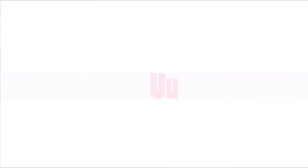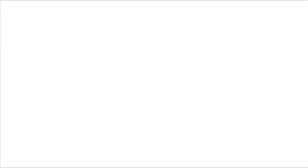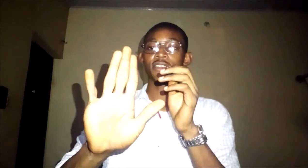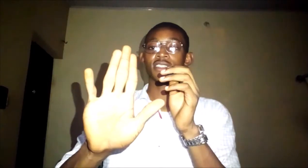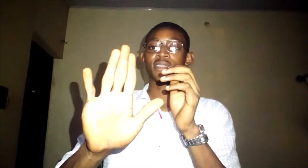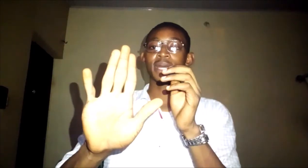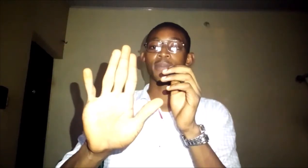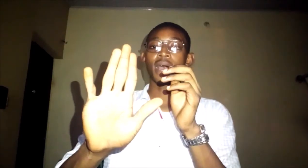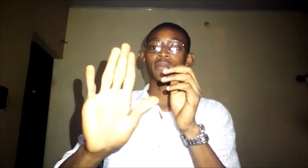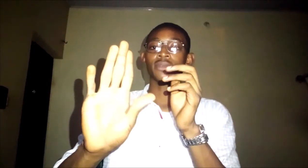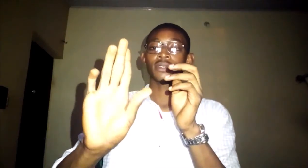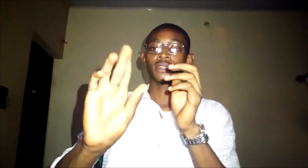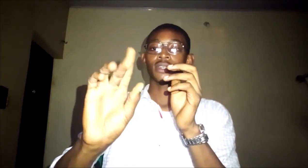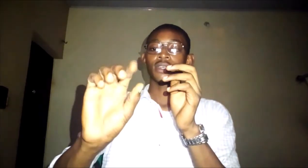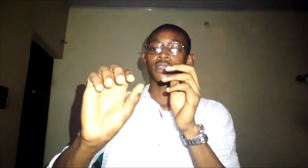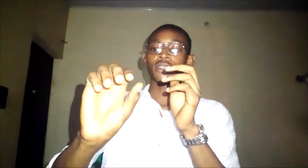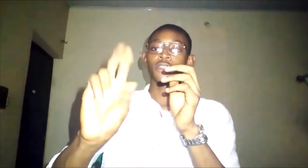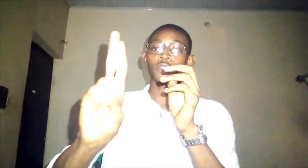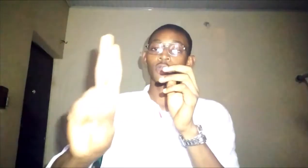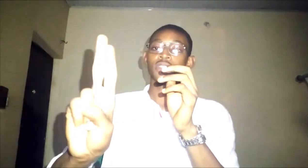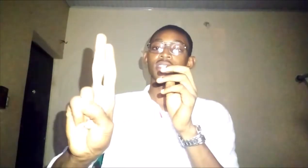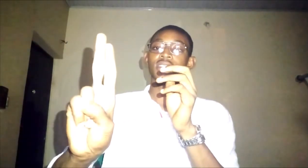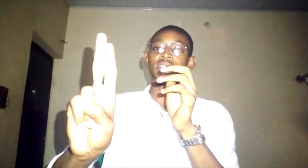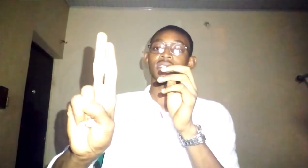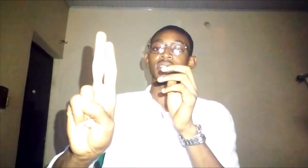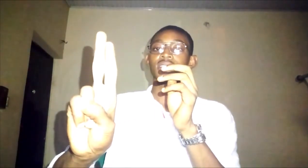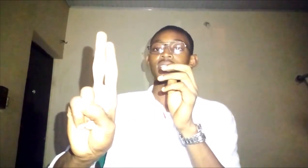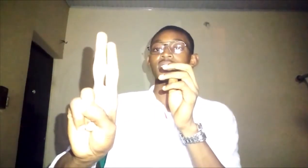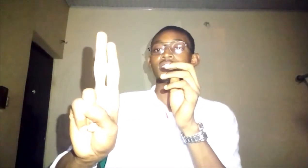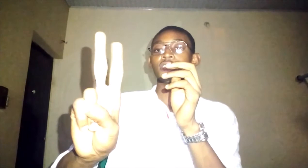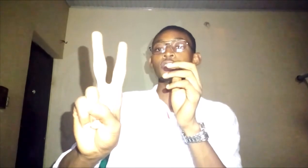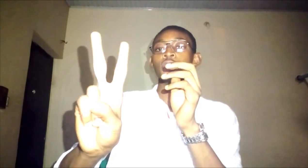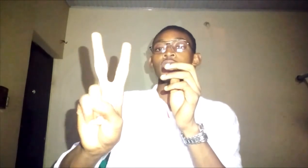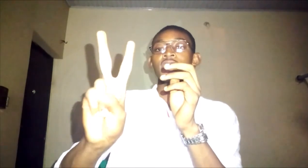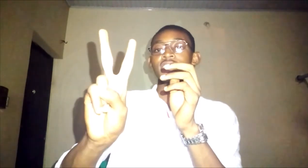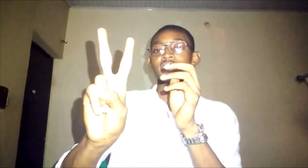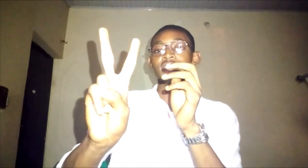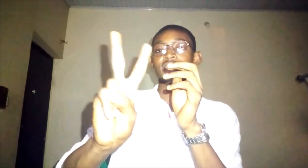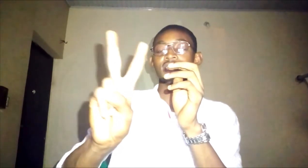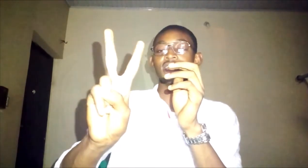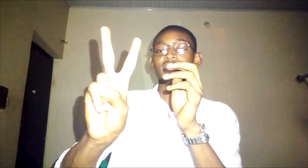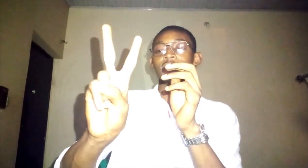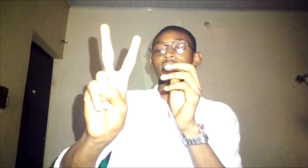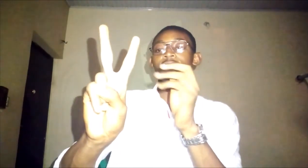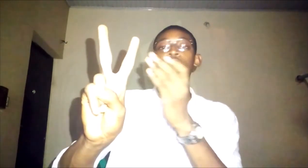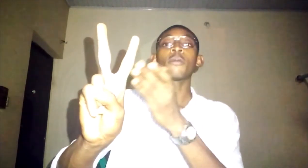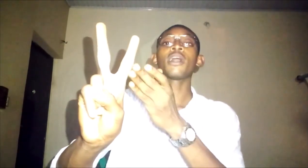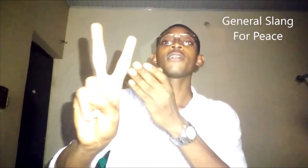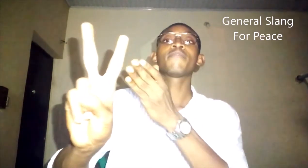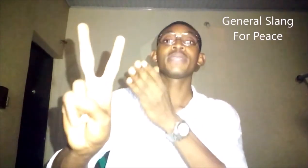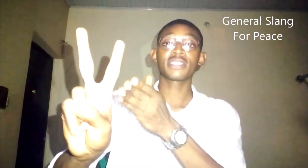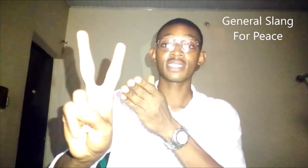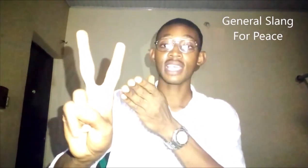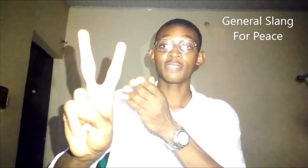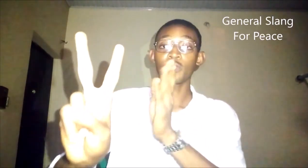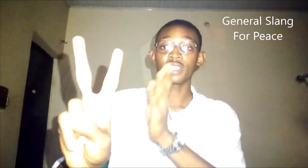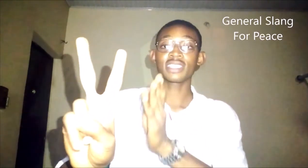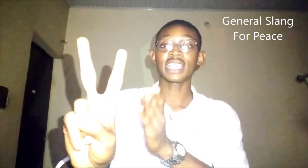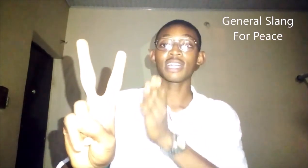You can see my palm. You close this. You know, this is the normal peace sign, but in sign language